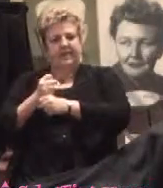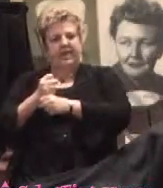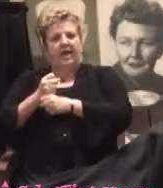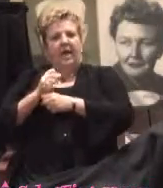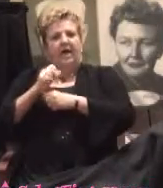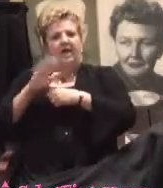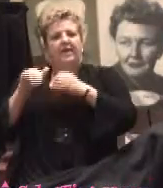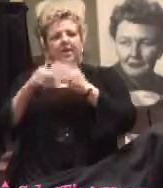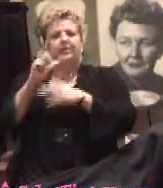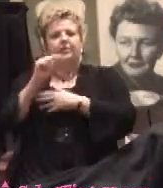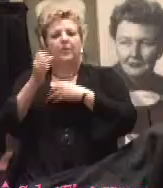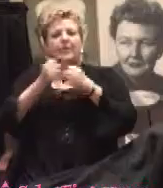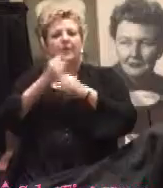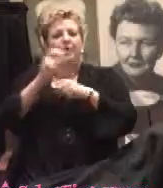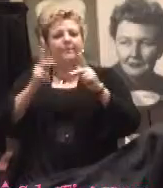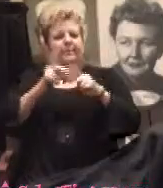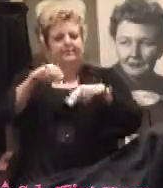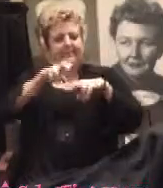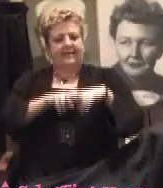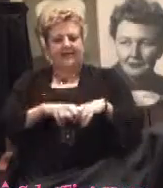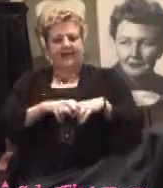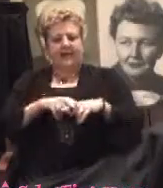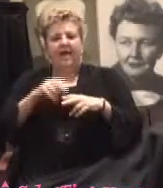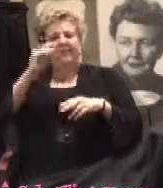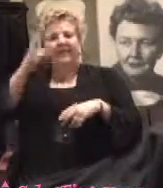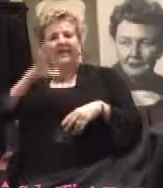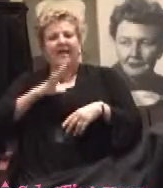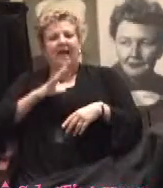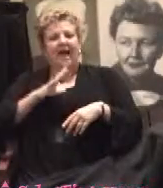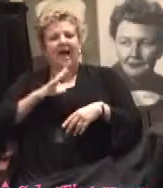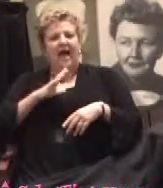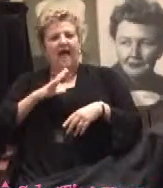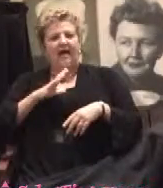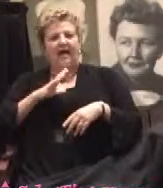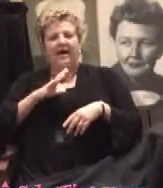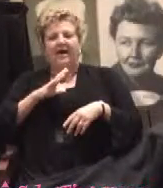for themselves, and the guy with 50 years goes, they're still so full of self.